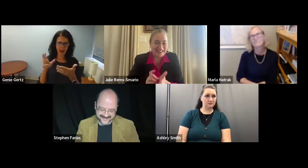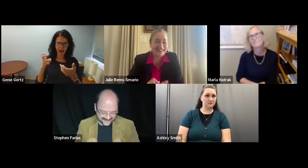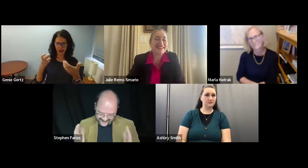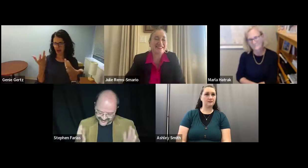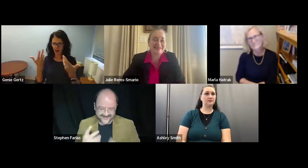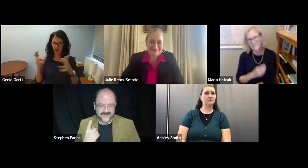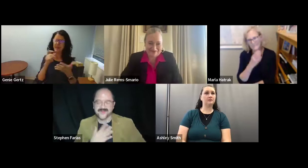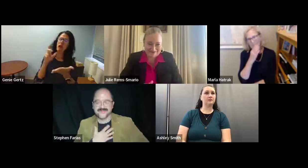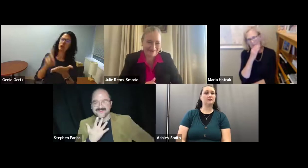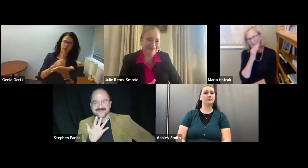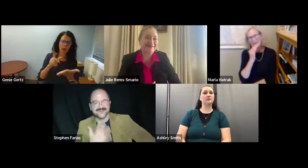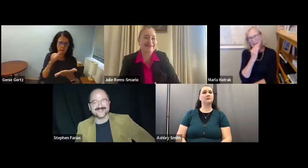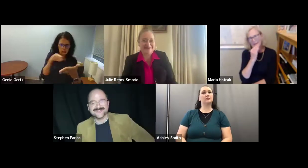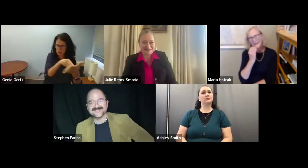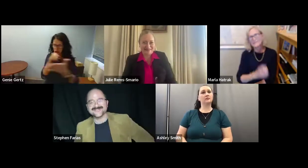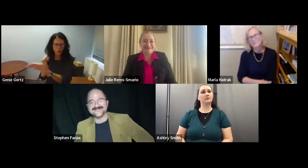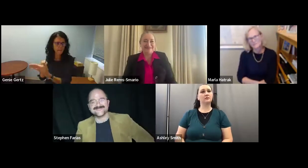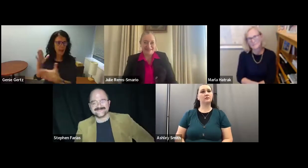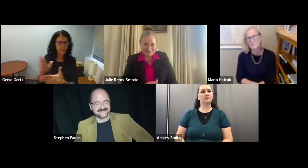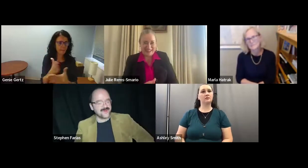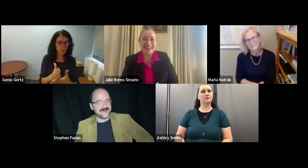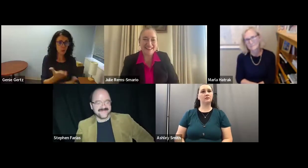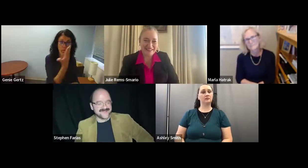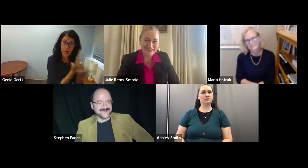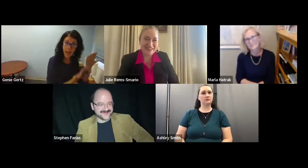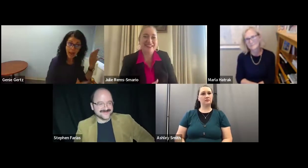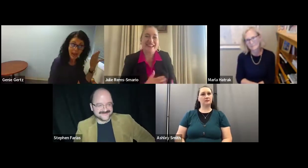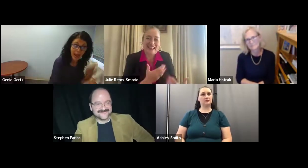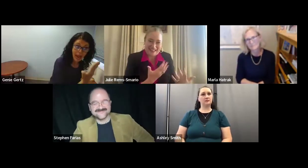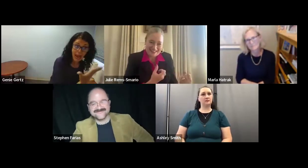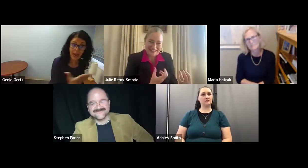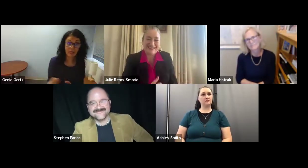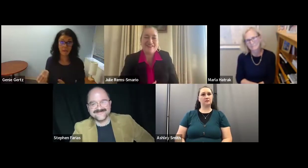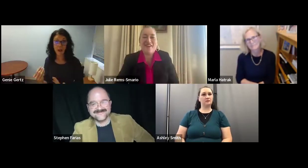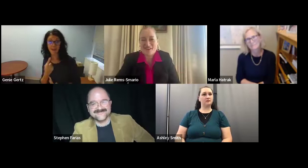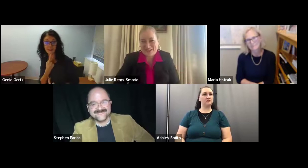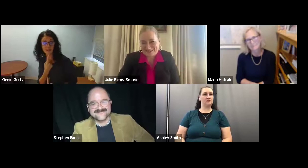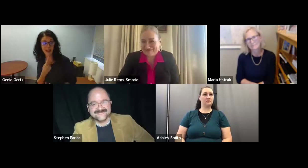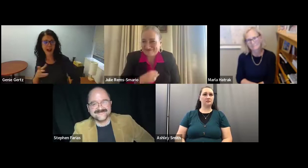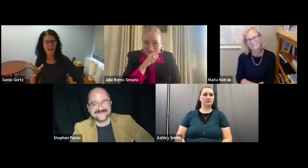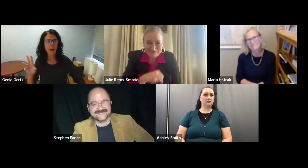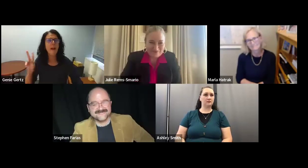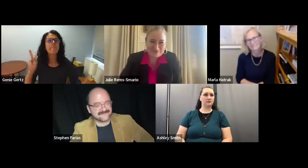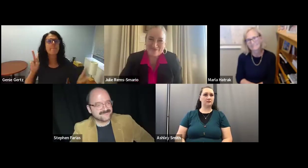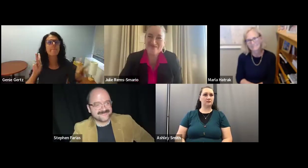does not discriminate. Well, discriminate not, does not know the difference between hands